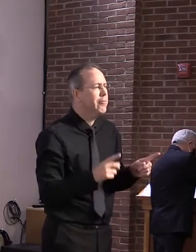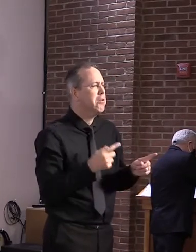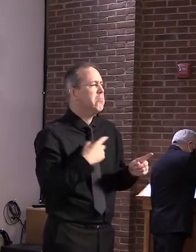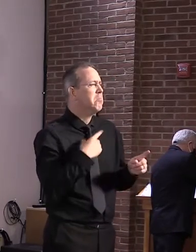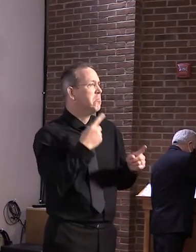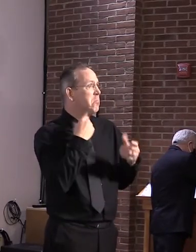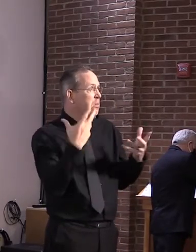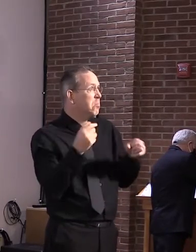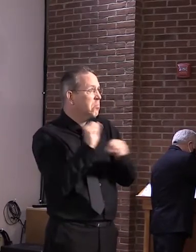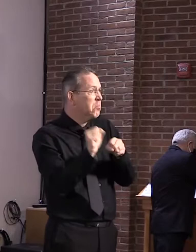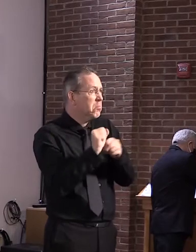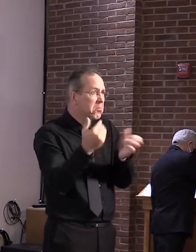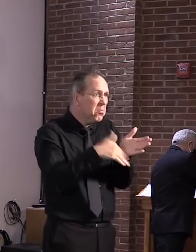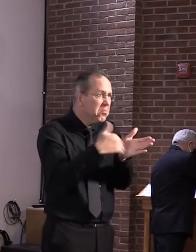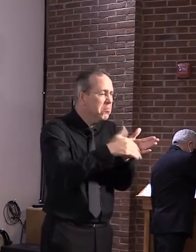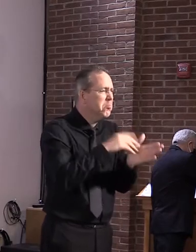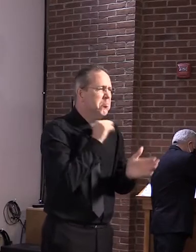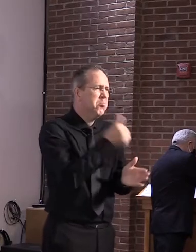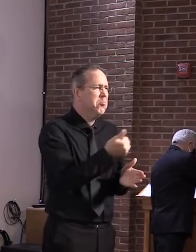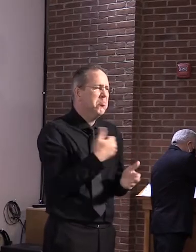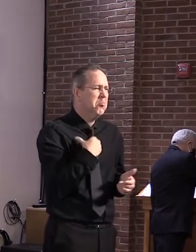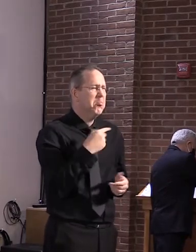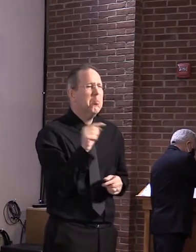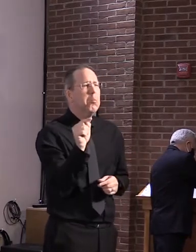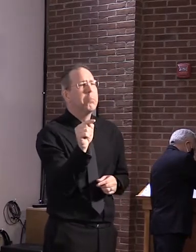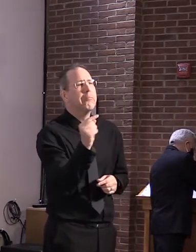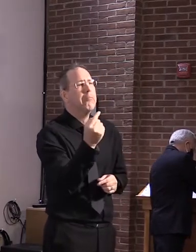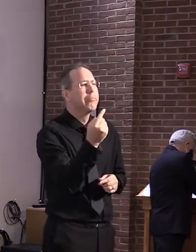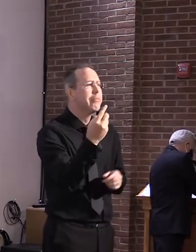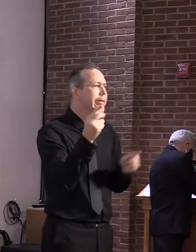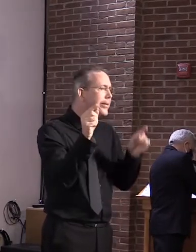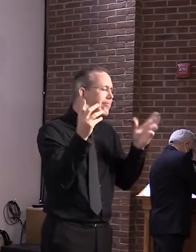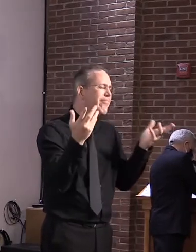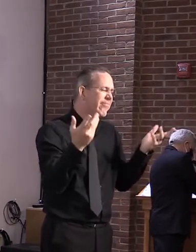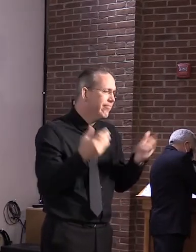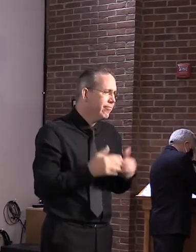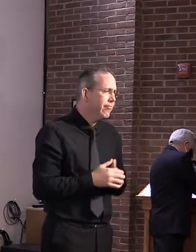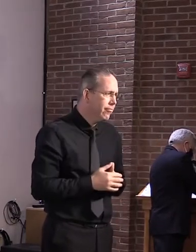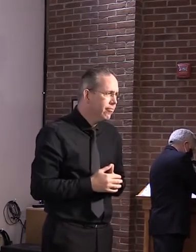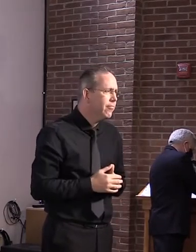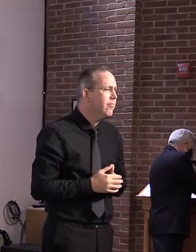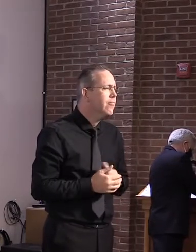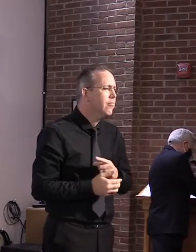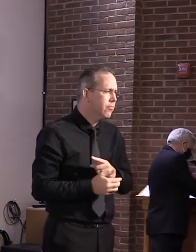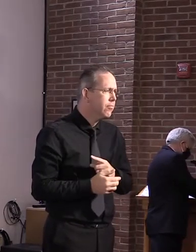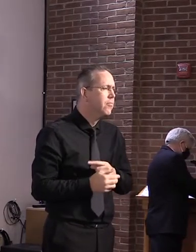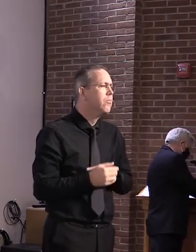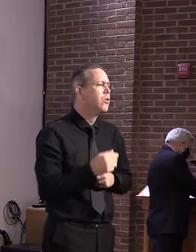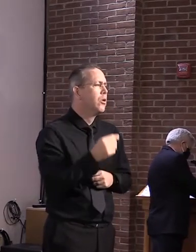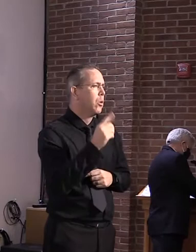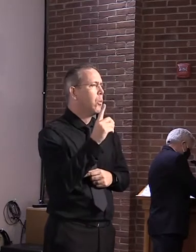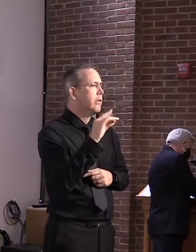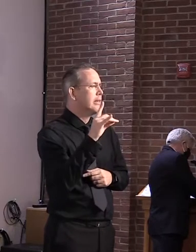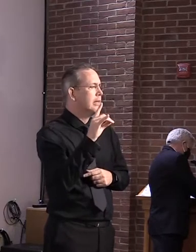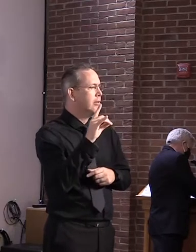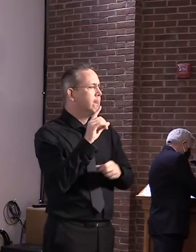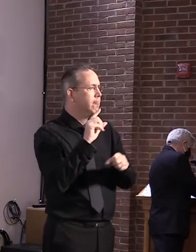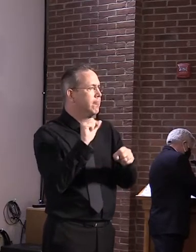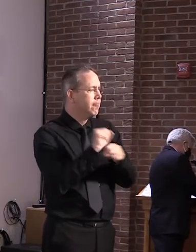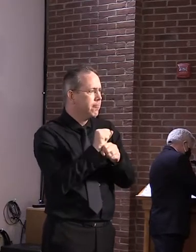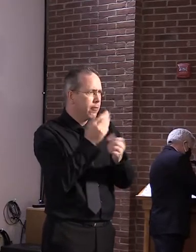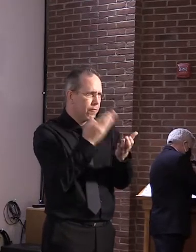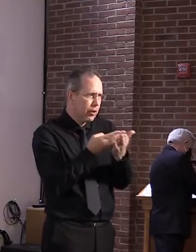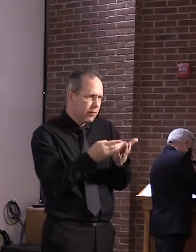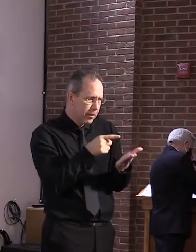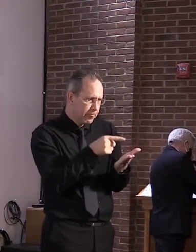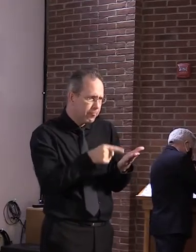and it's not just heard it, it's been verified for me, is that in other states, and I won't